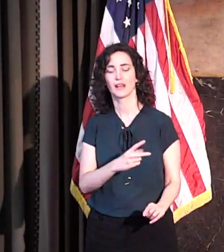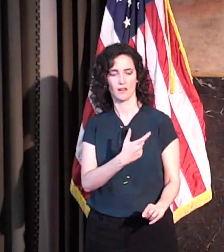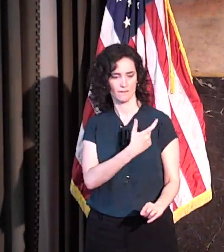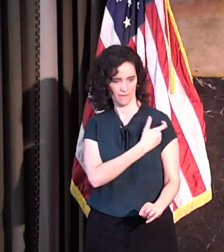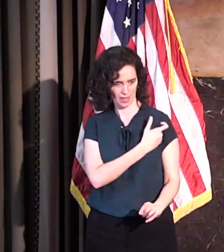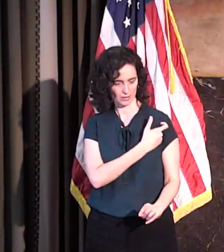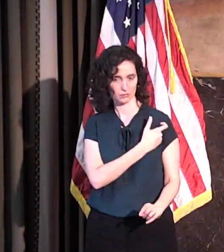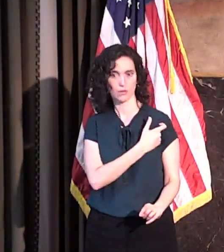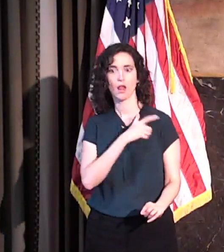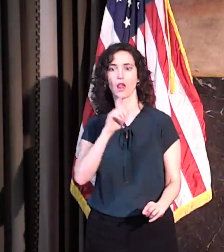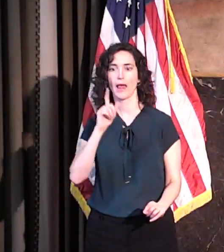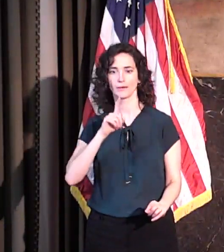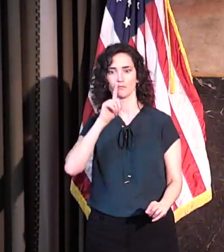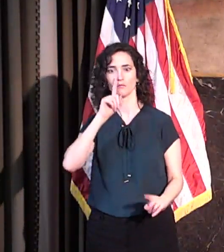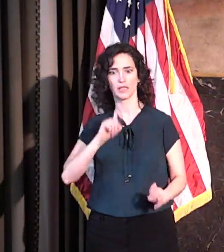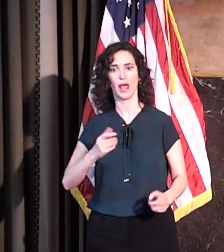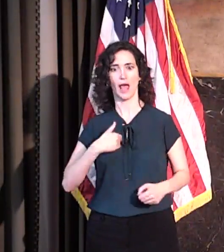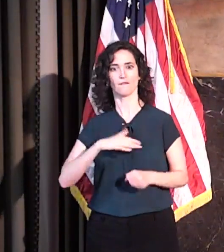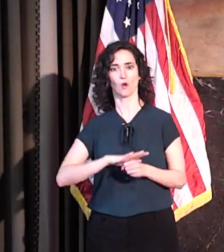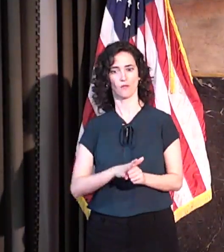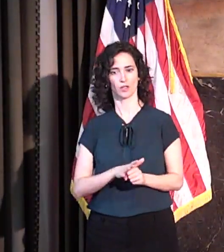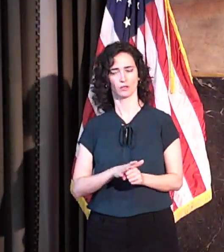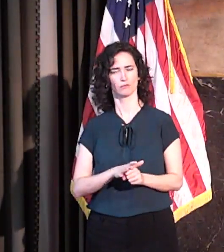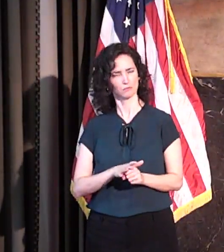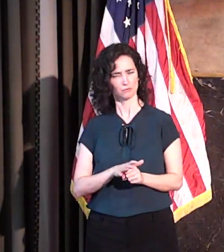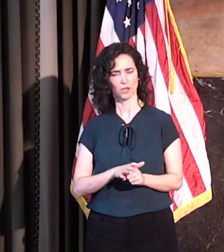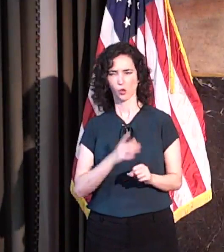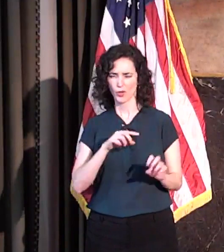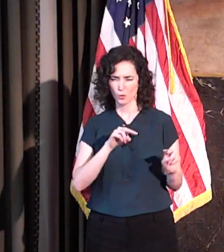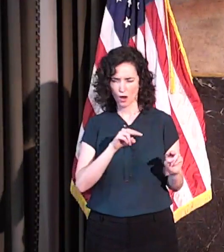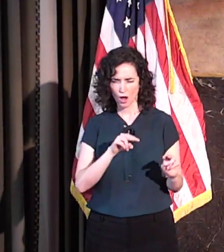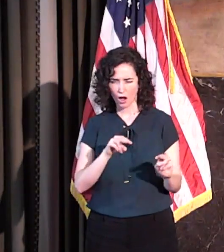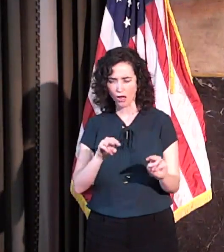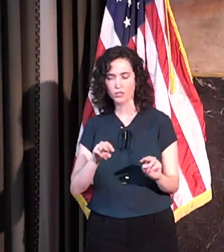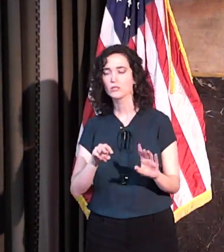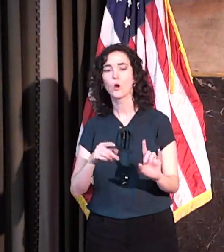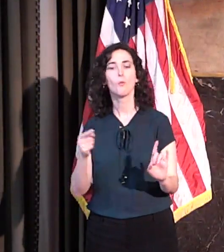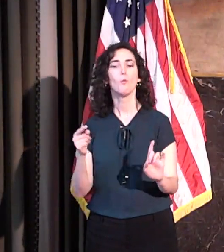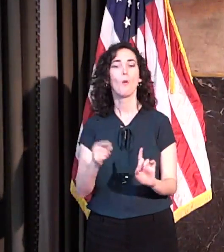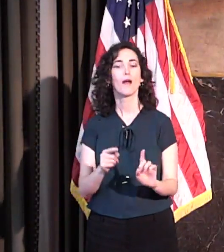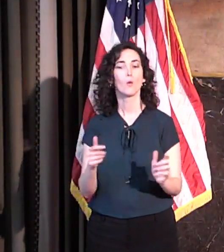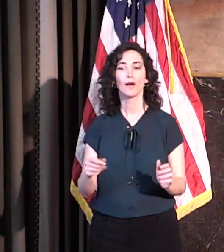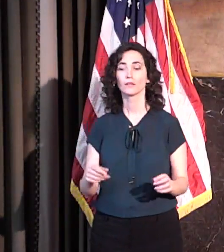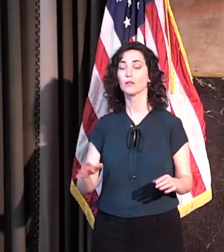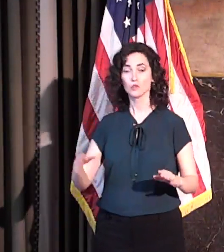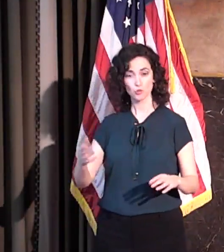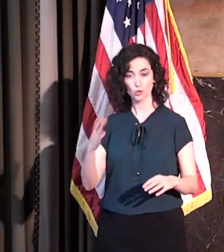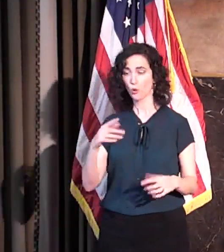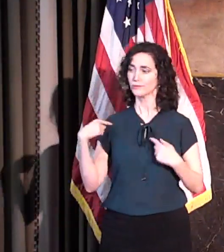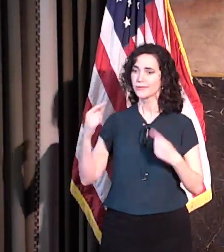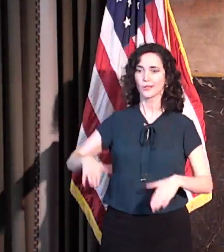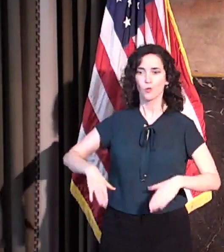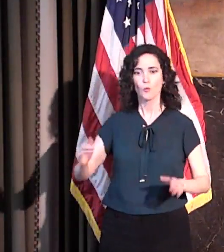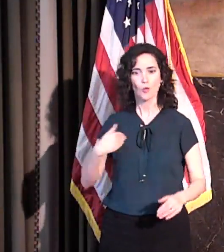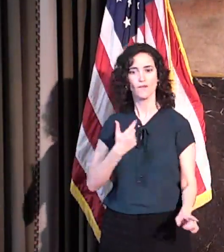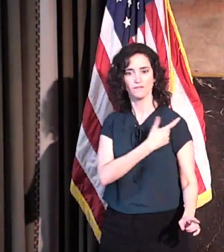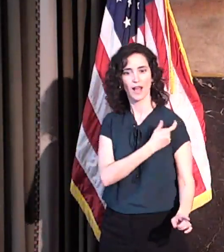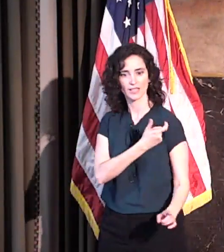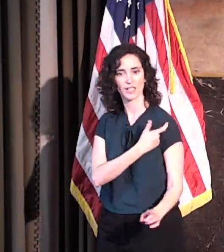of COVID. You know, the framing of this is that no vaccine for any disease is 100%